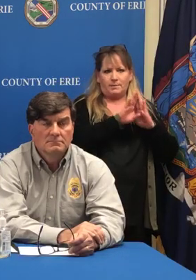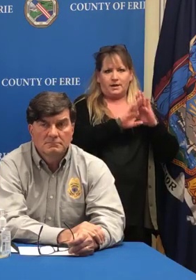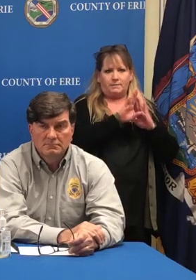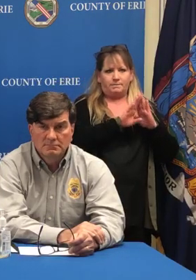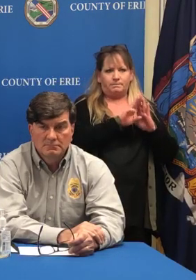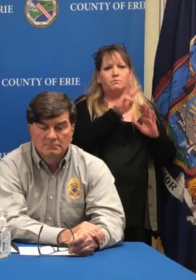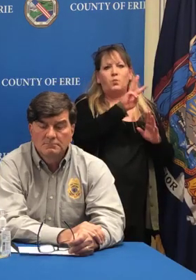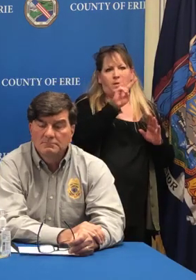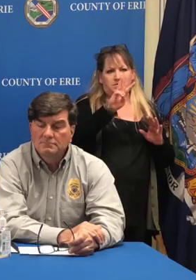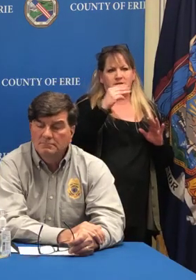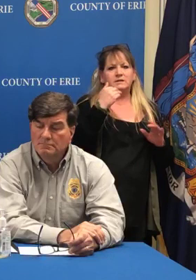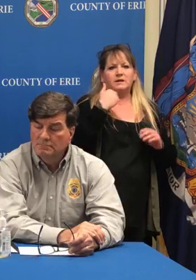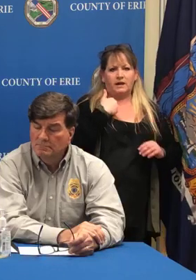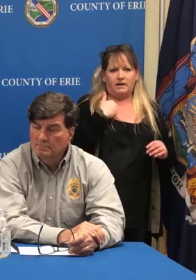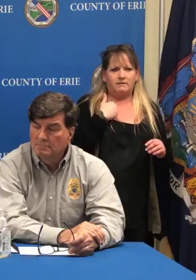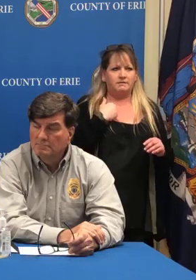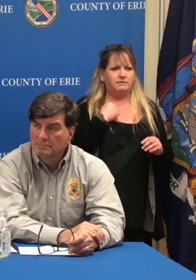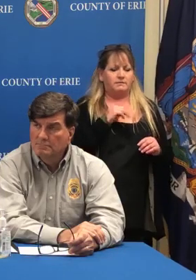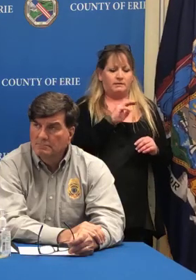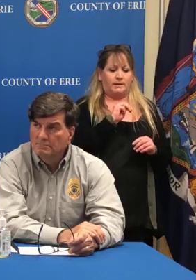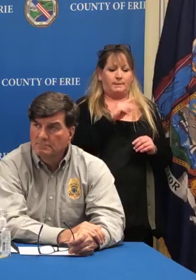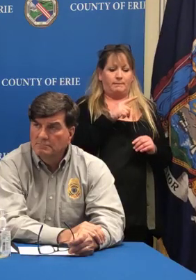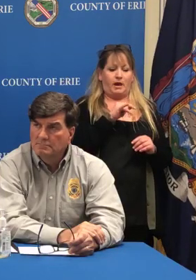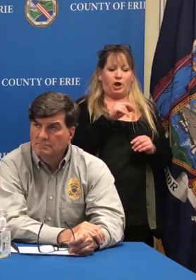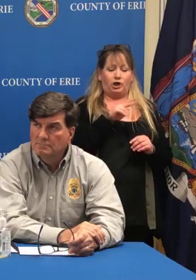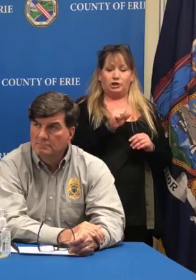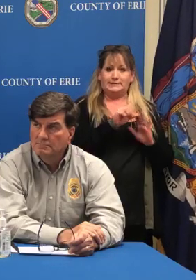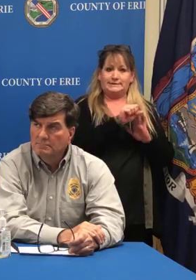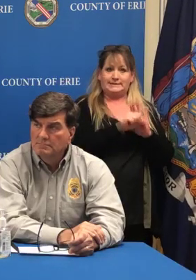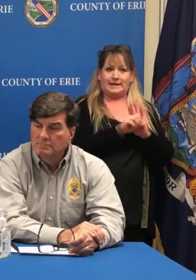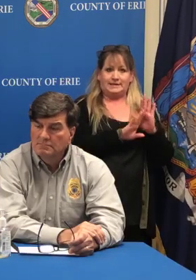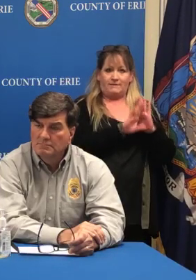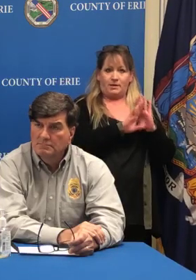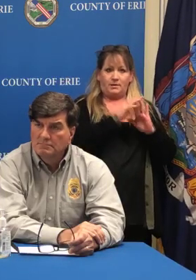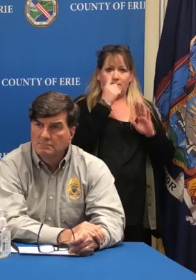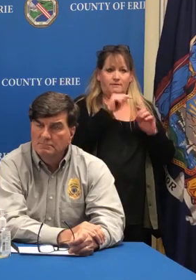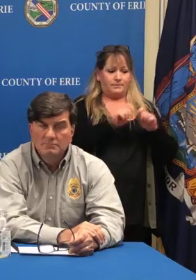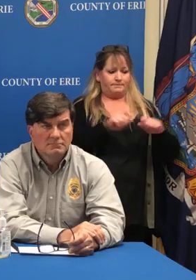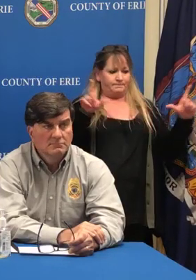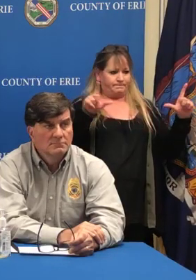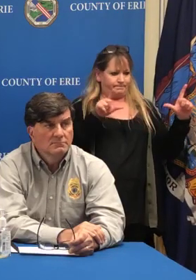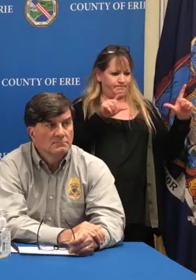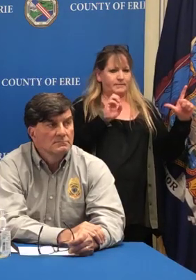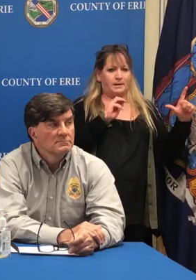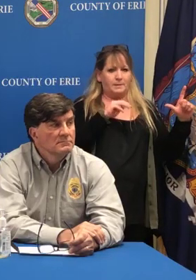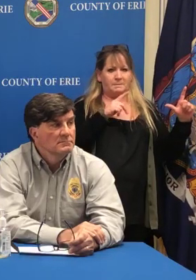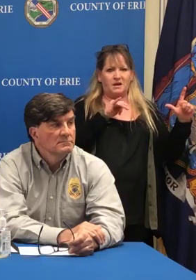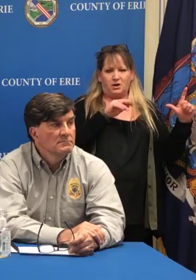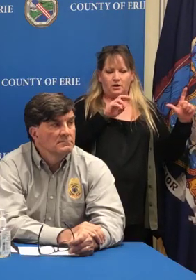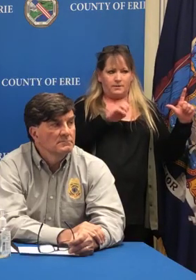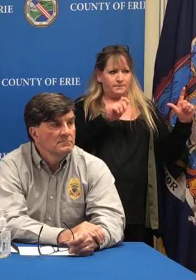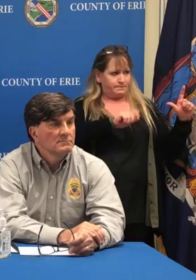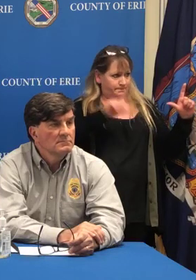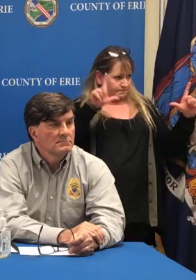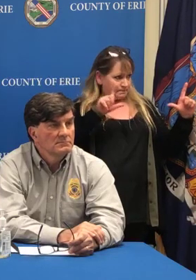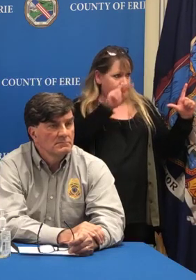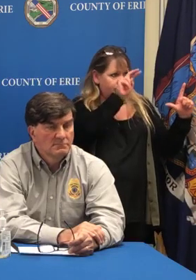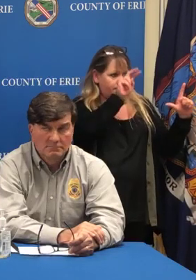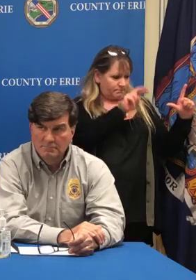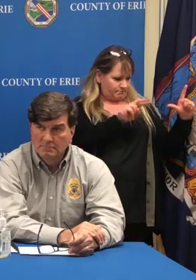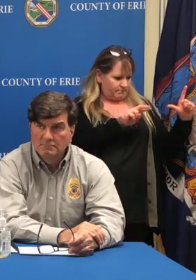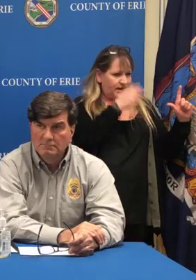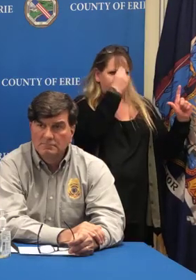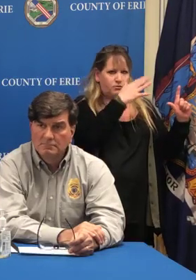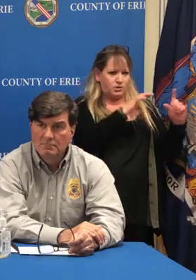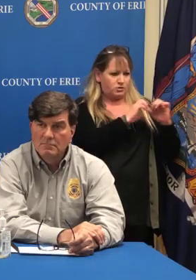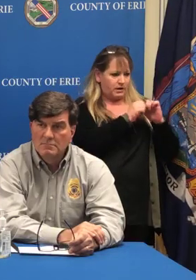Development's website. So just type in Empire State Development into your web browser, and it'll take you to their website, and the information,